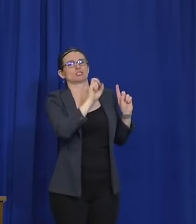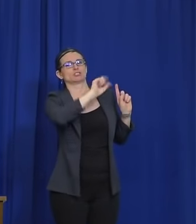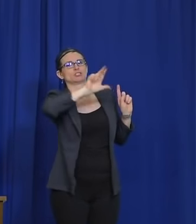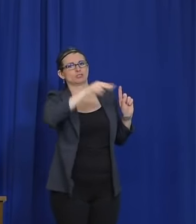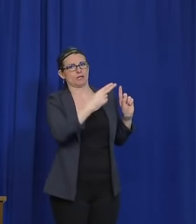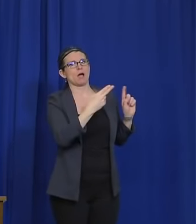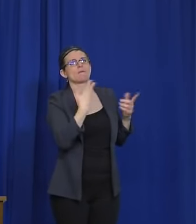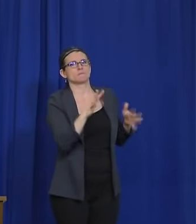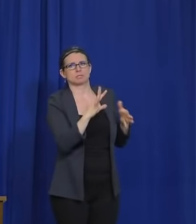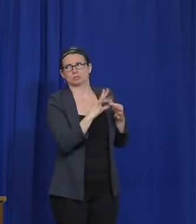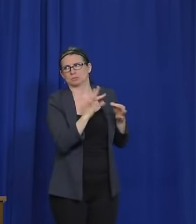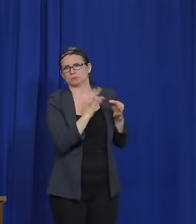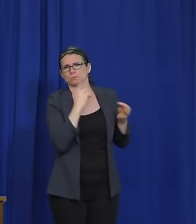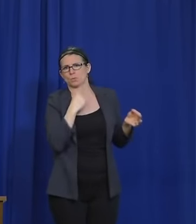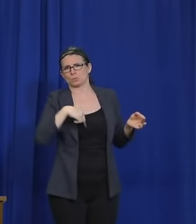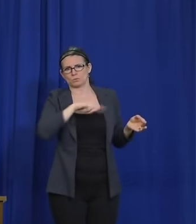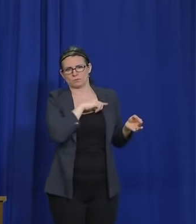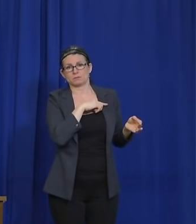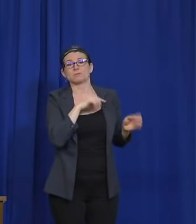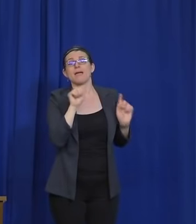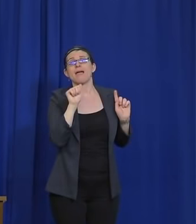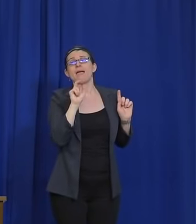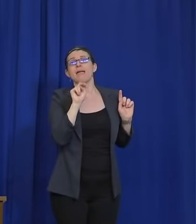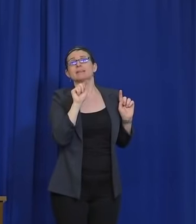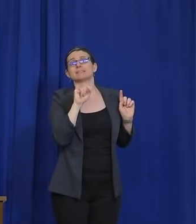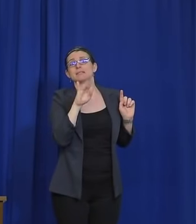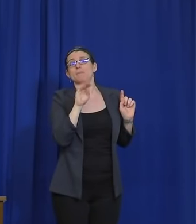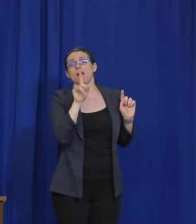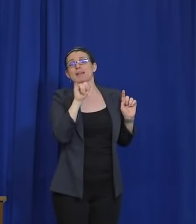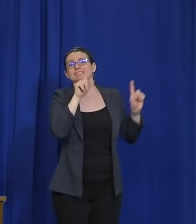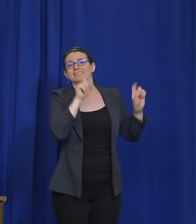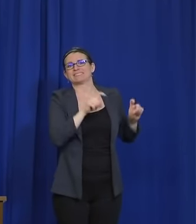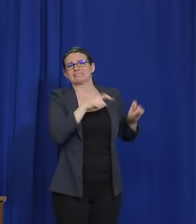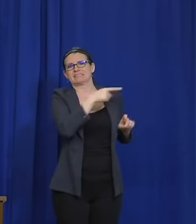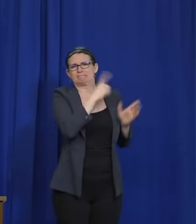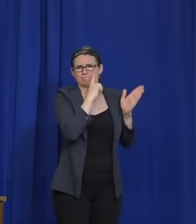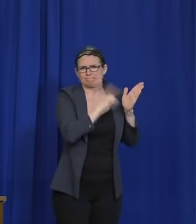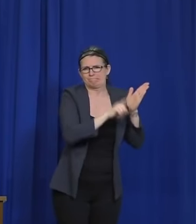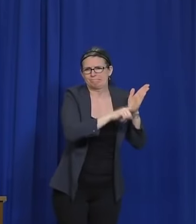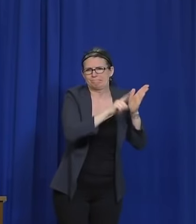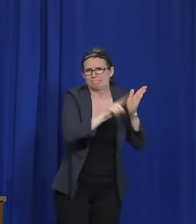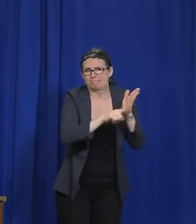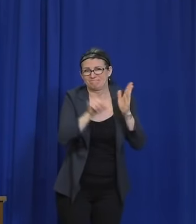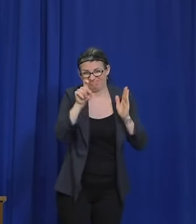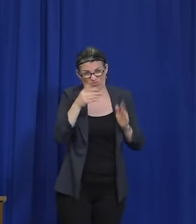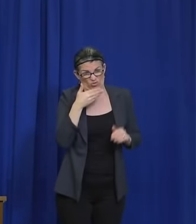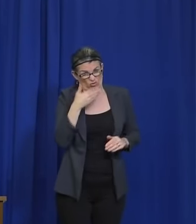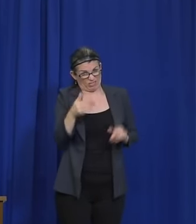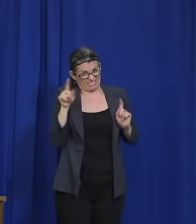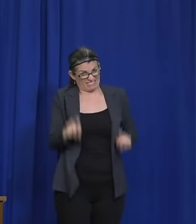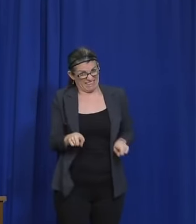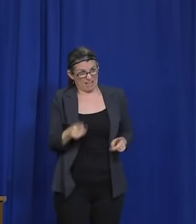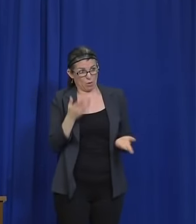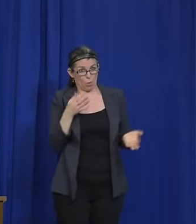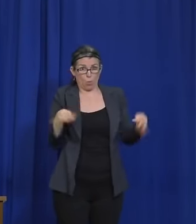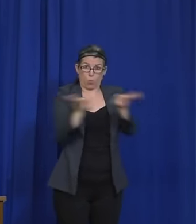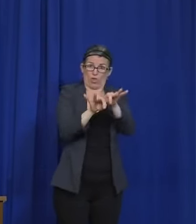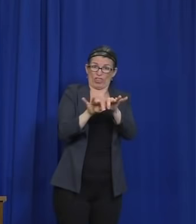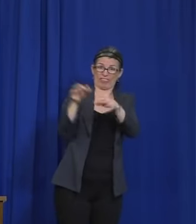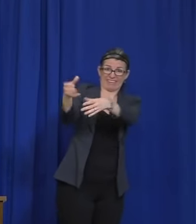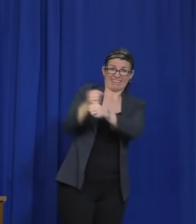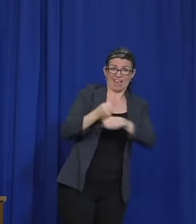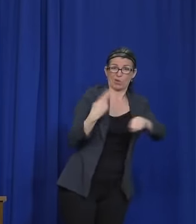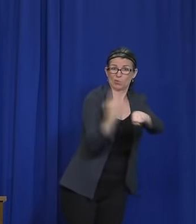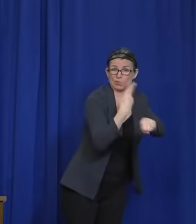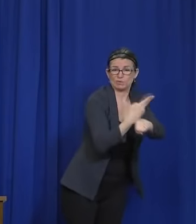the efficacy, the accuracy of the antibody tests that are coming onto the market. We are absolutely exploring all of our